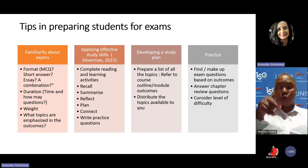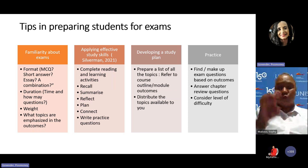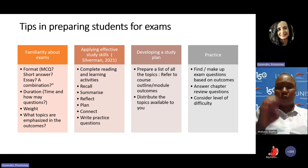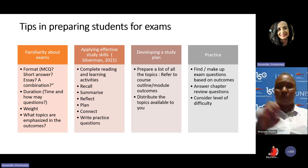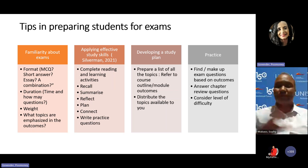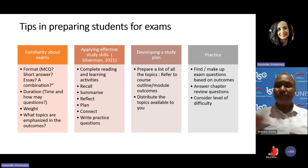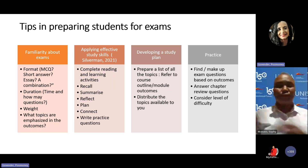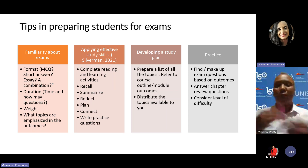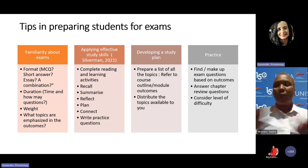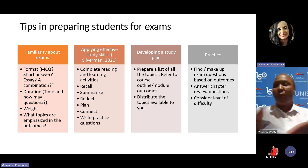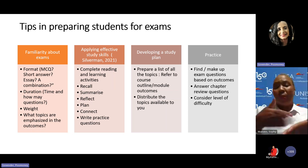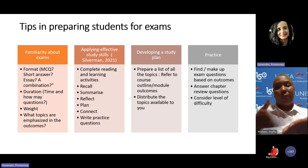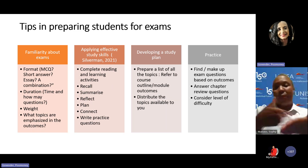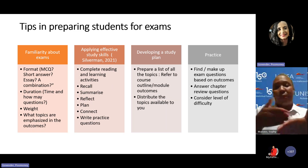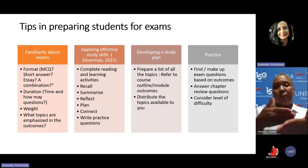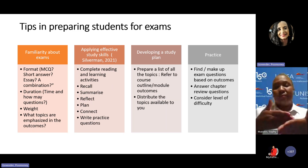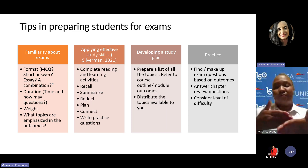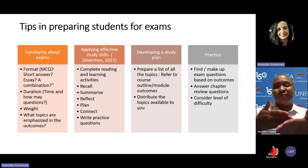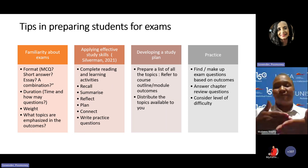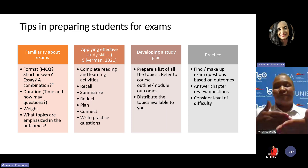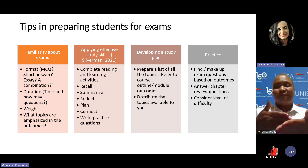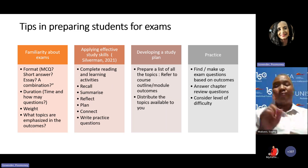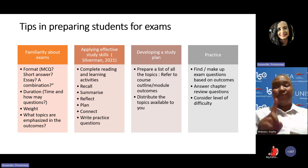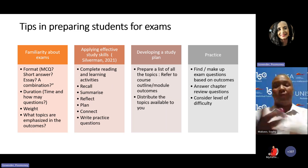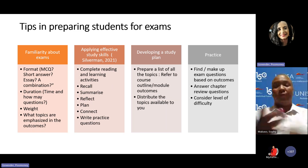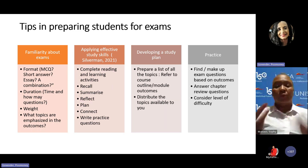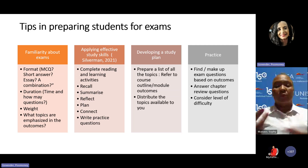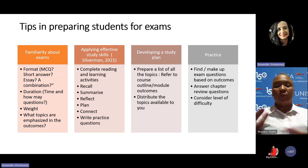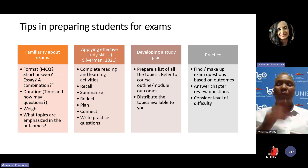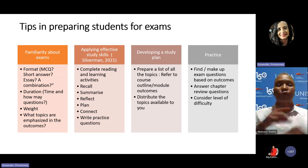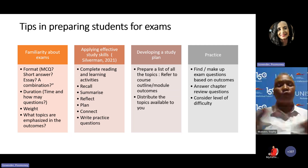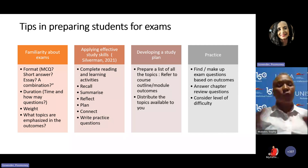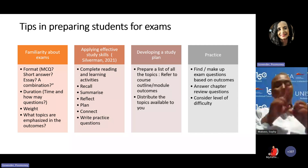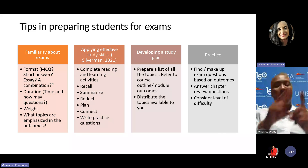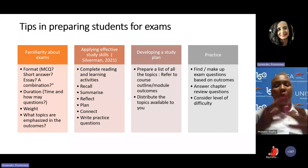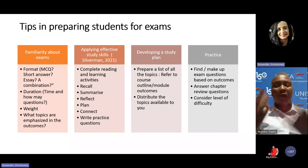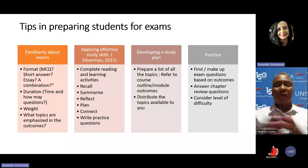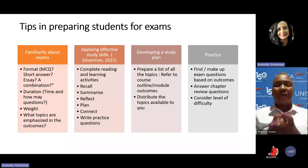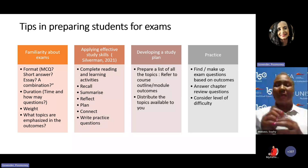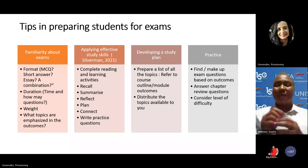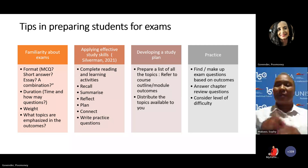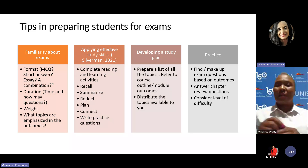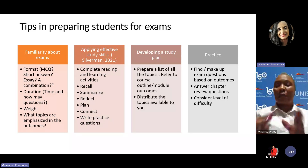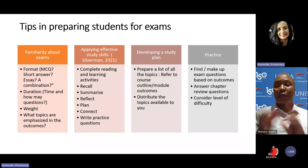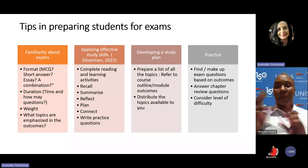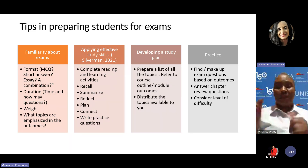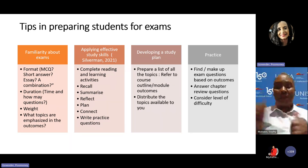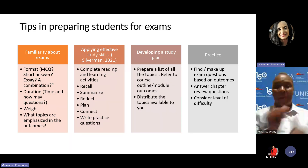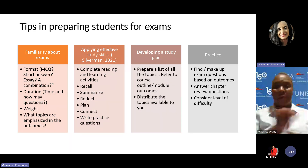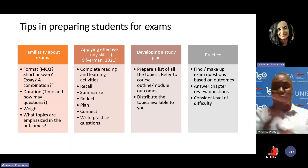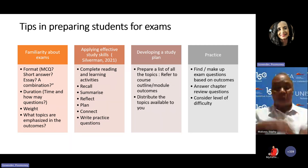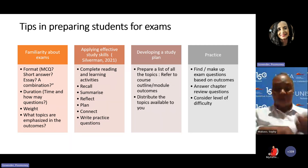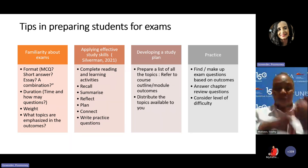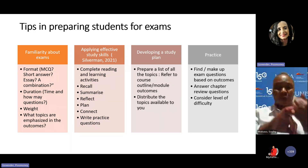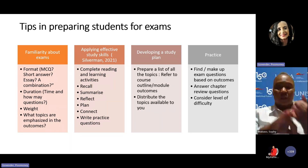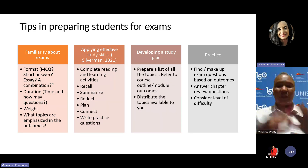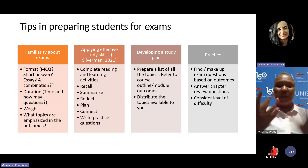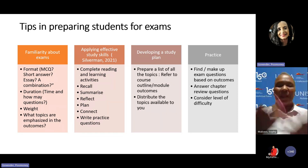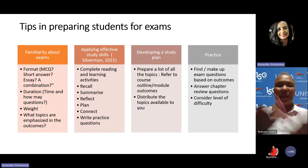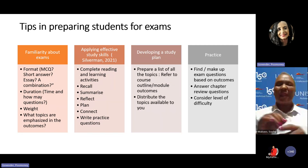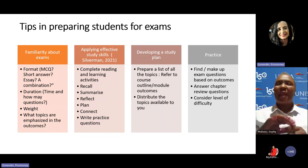no scope given for your exams, but we want you to look at the outcomes for your module. And